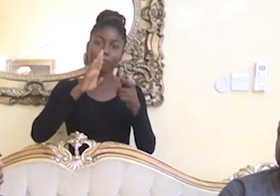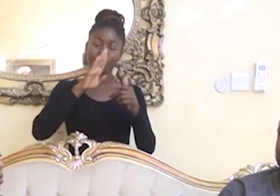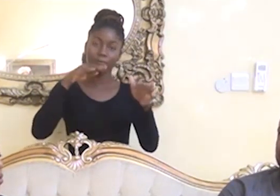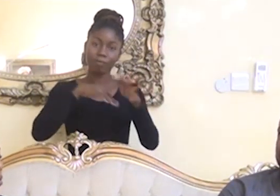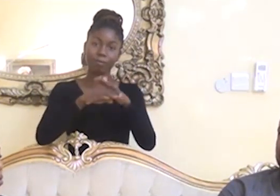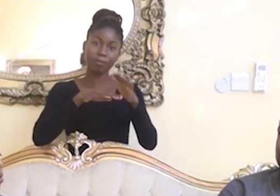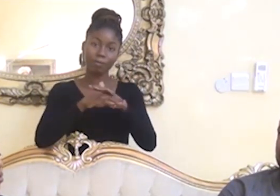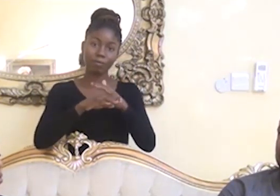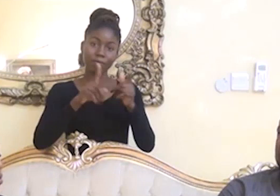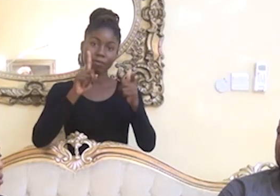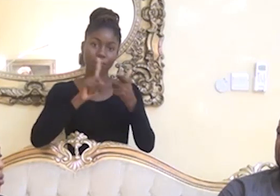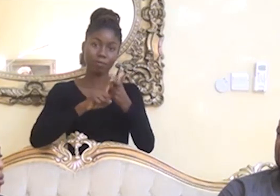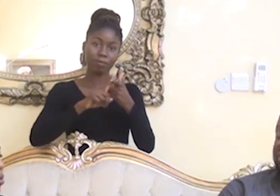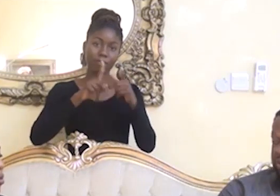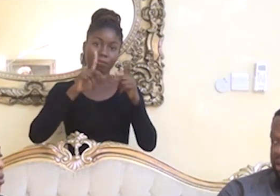to